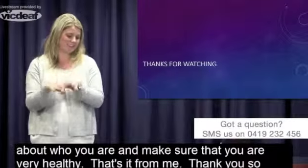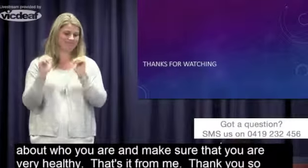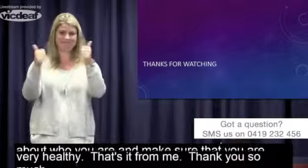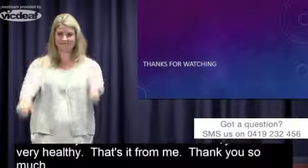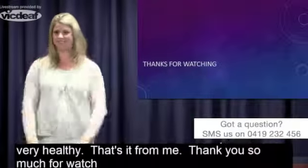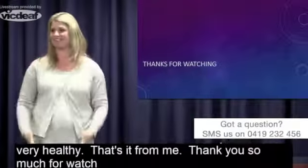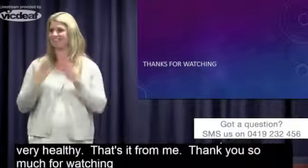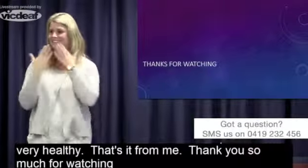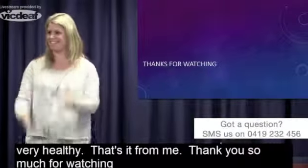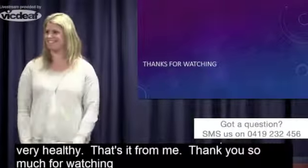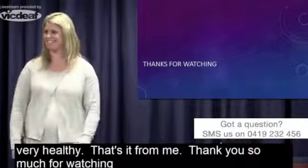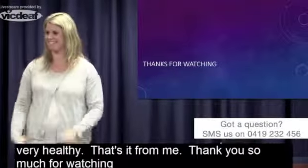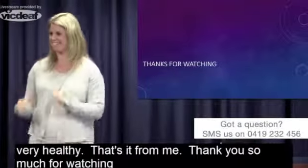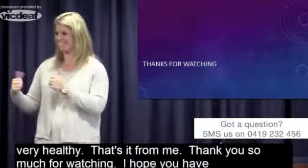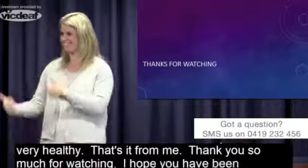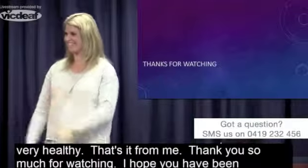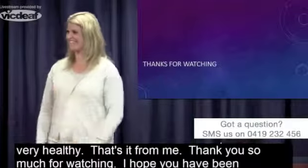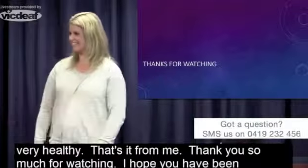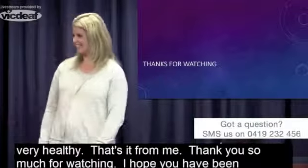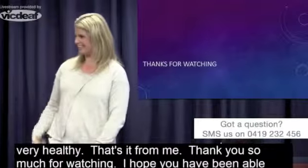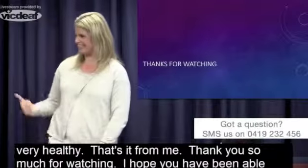hope you've been able to learn something new today. Thank you very much.